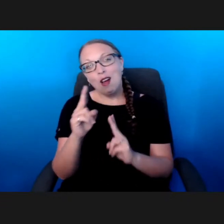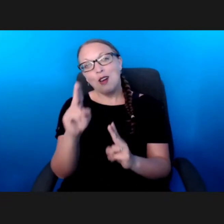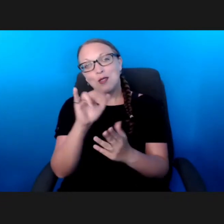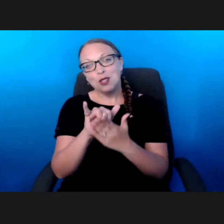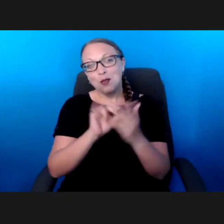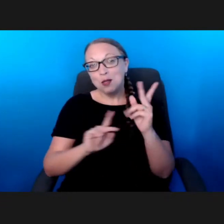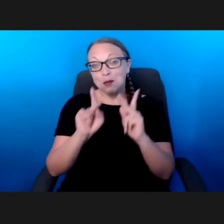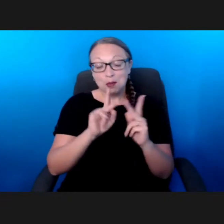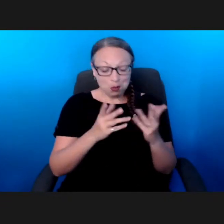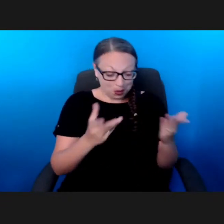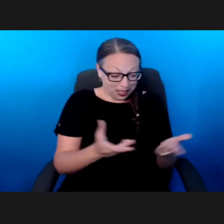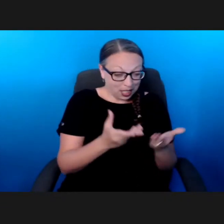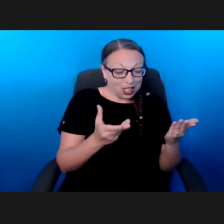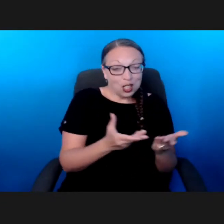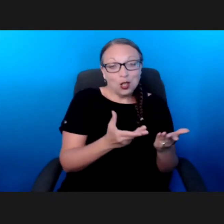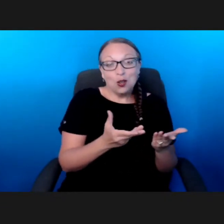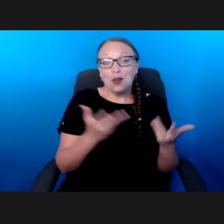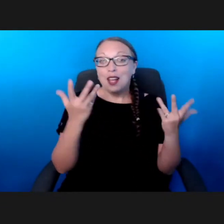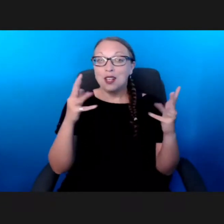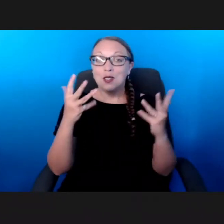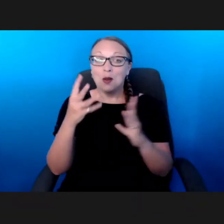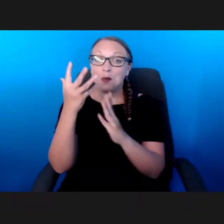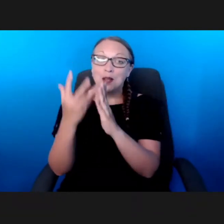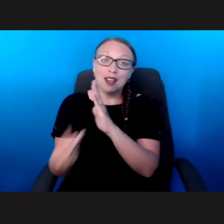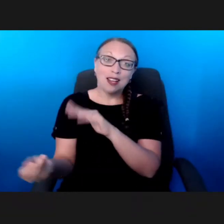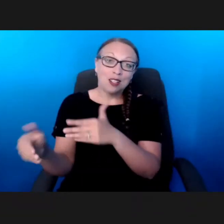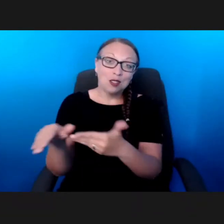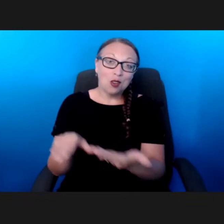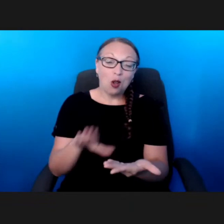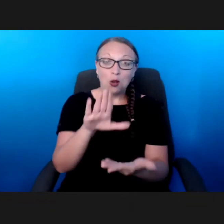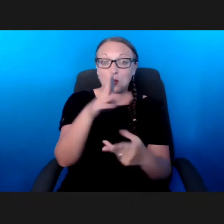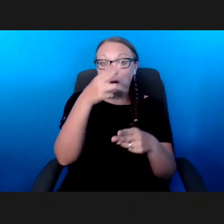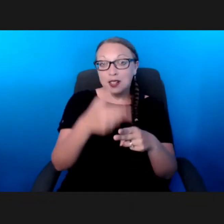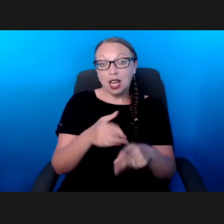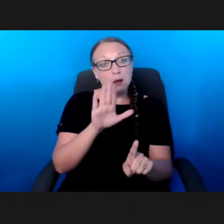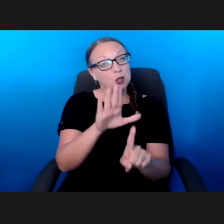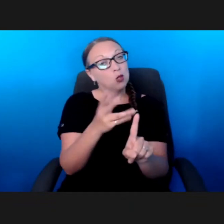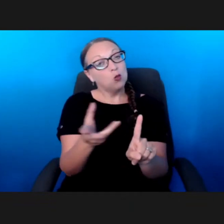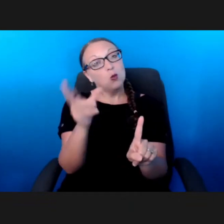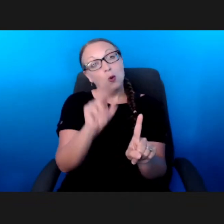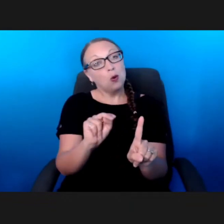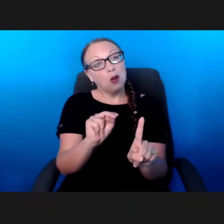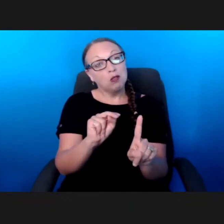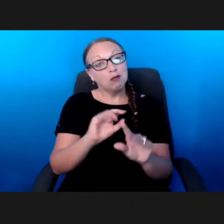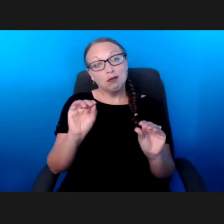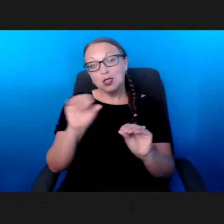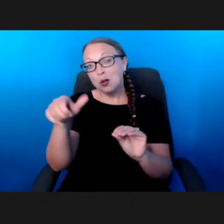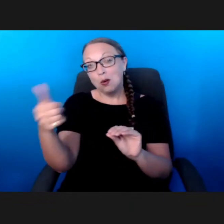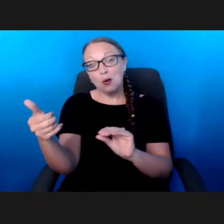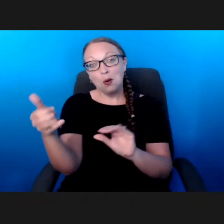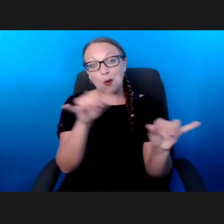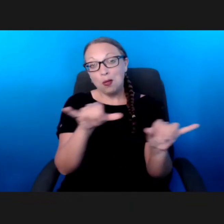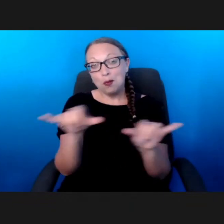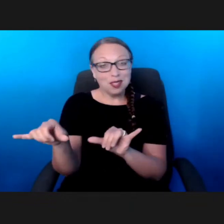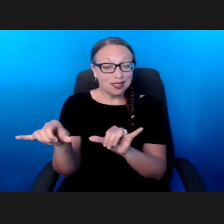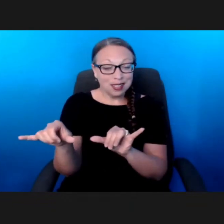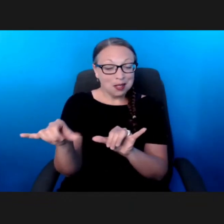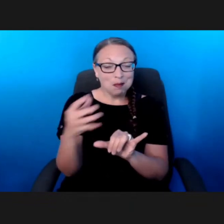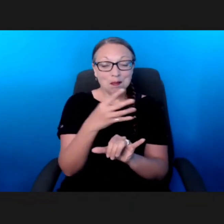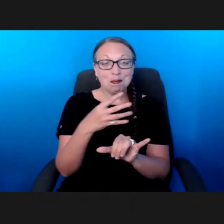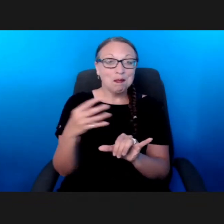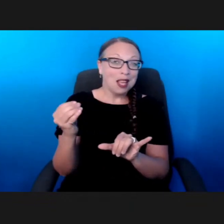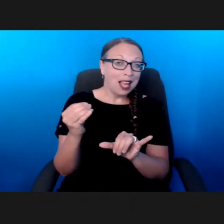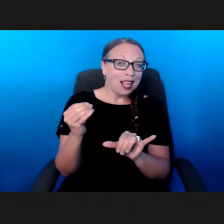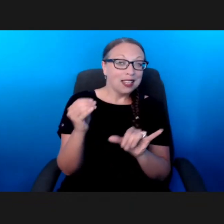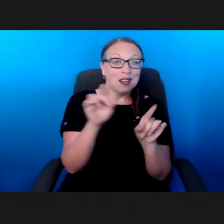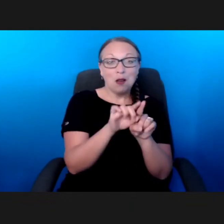are here and are gone. Your name is your own, none other the same, and yet there's